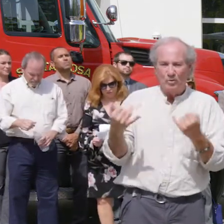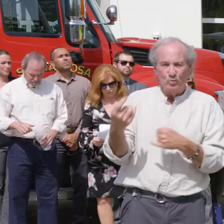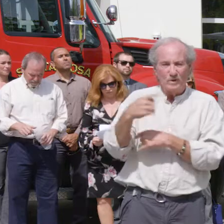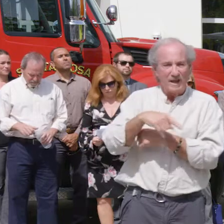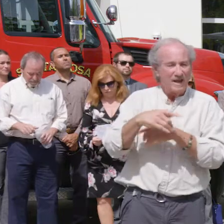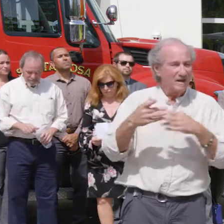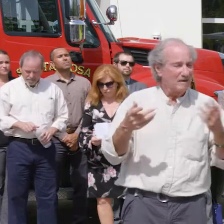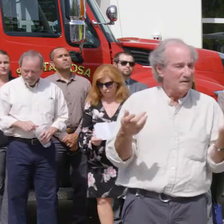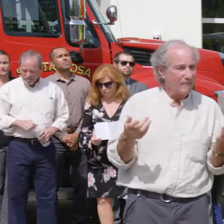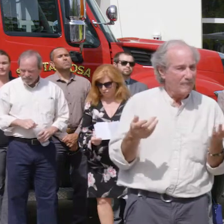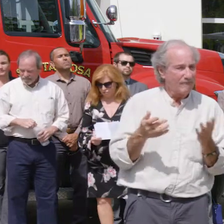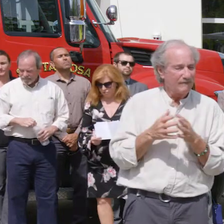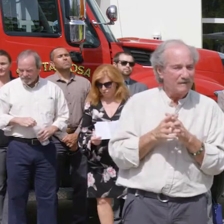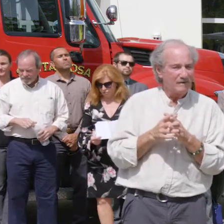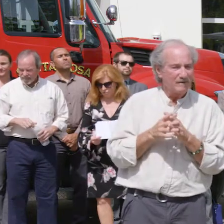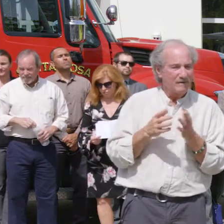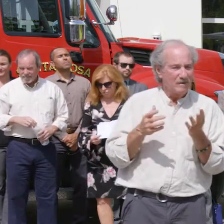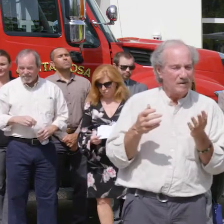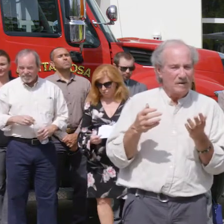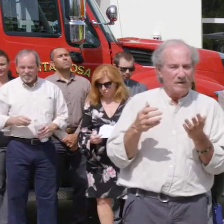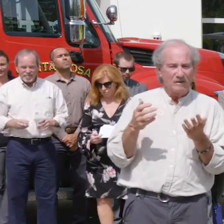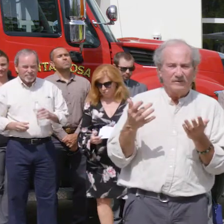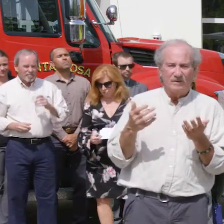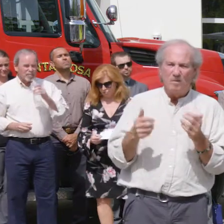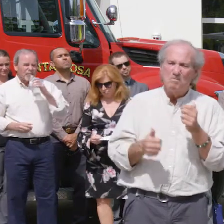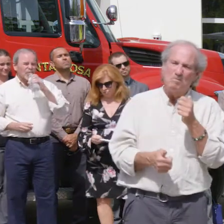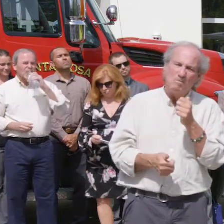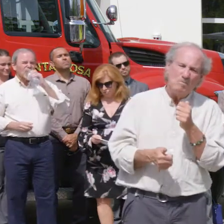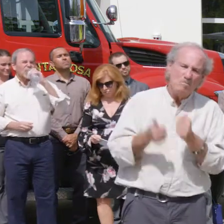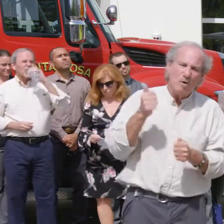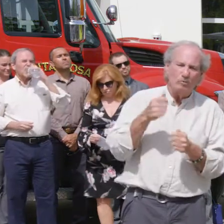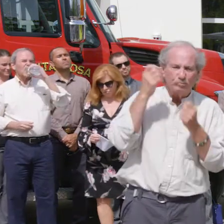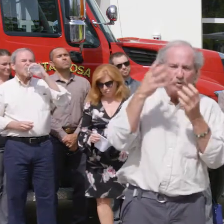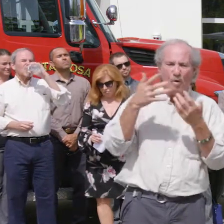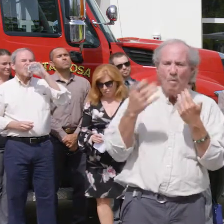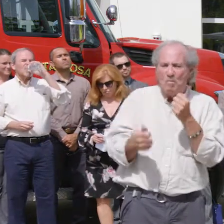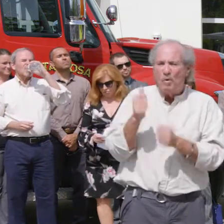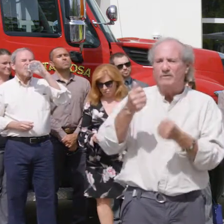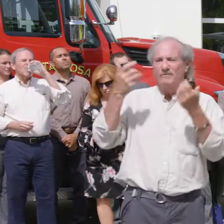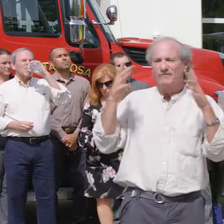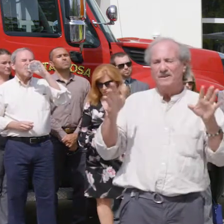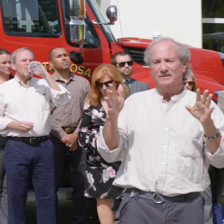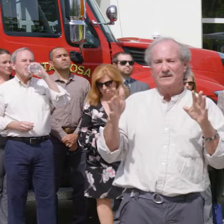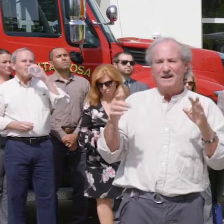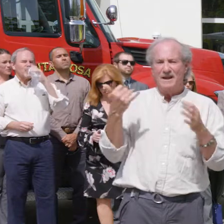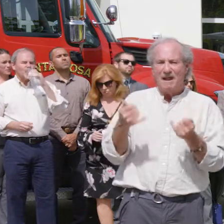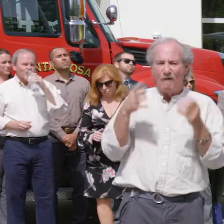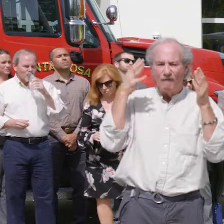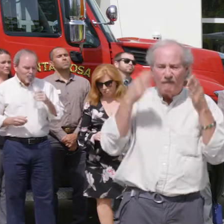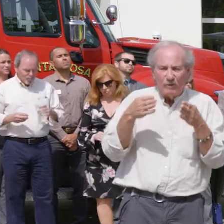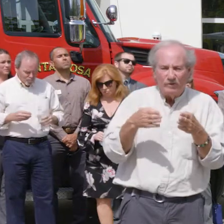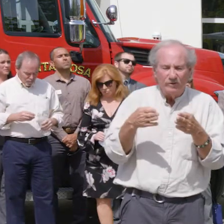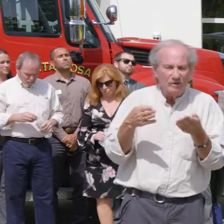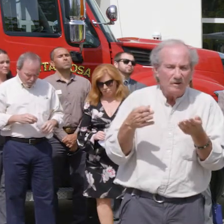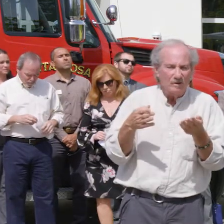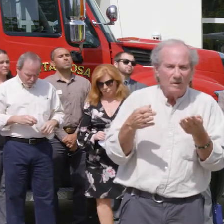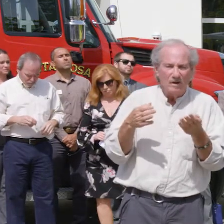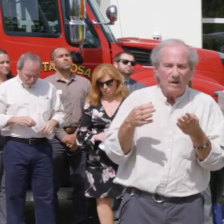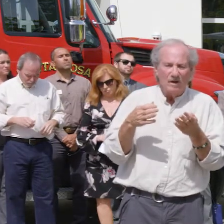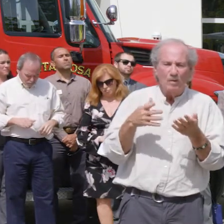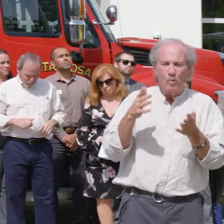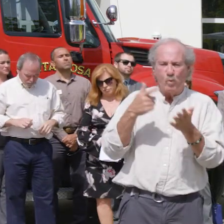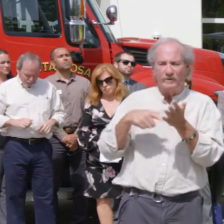is a description that major operations are complete. And we're focusing on the